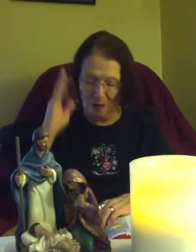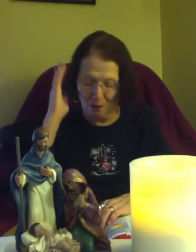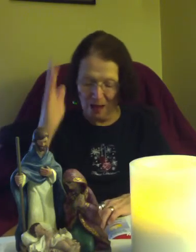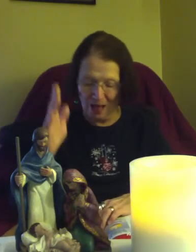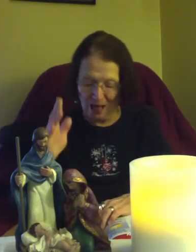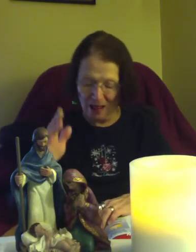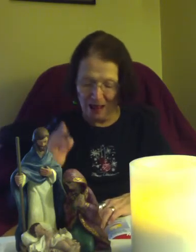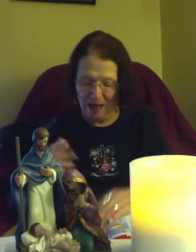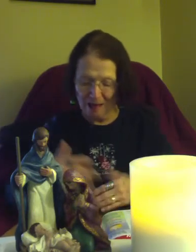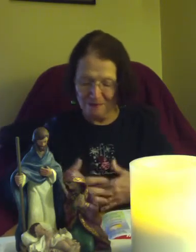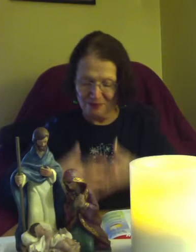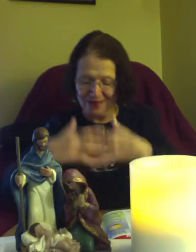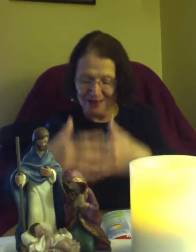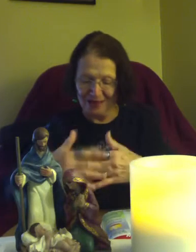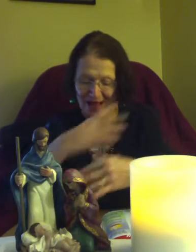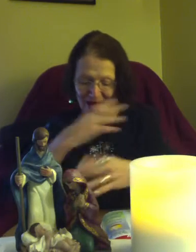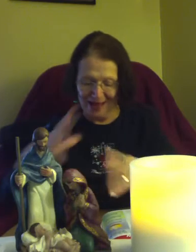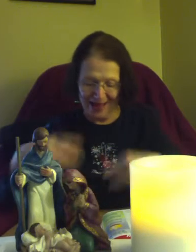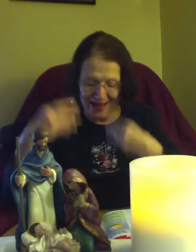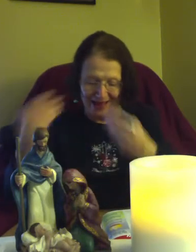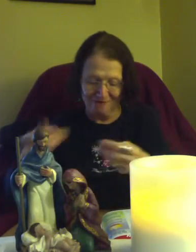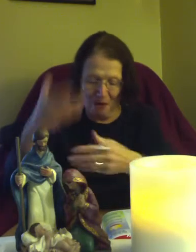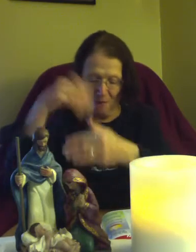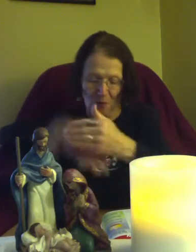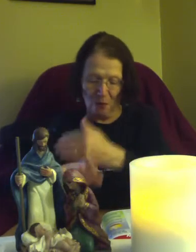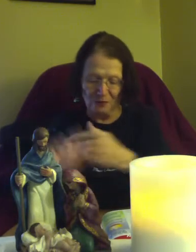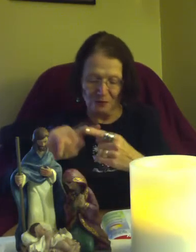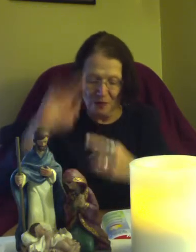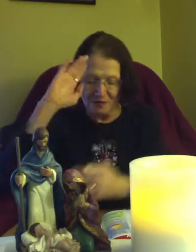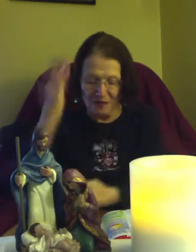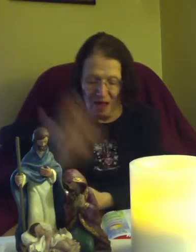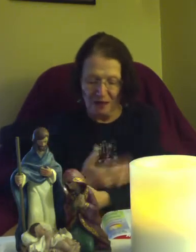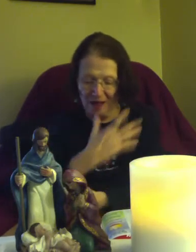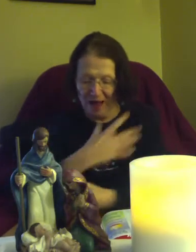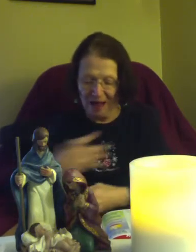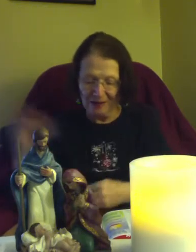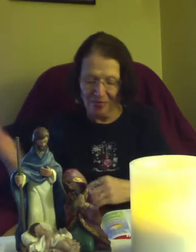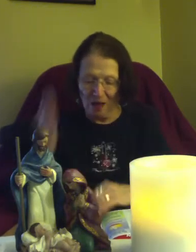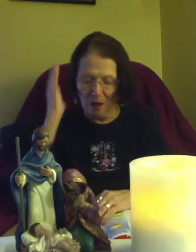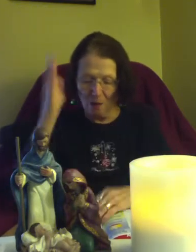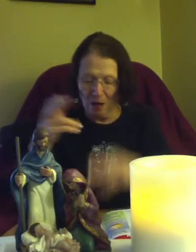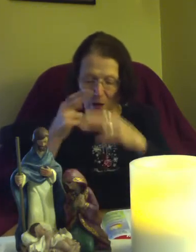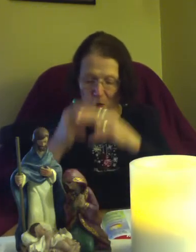It's easier to help with my family.